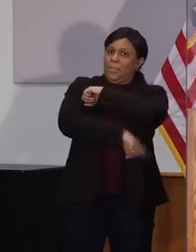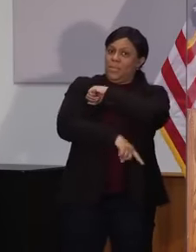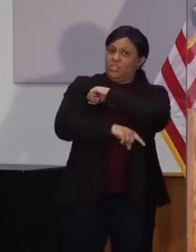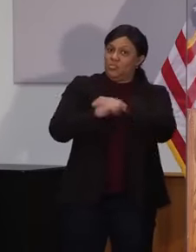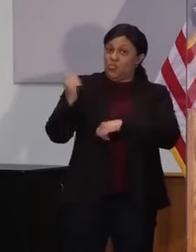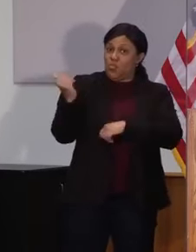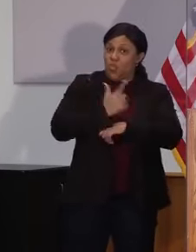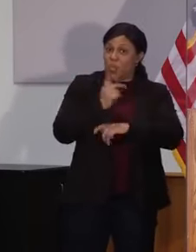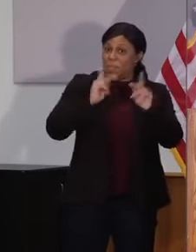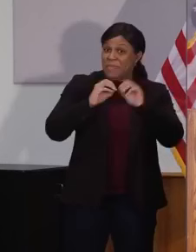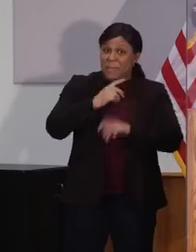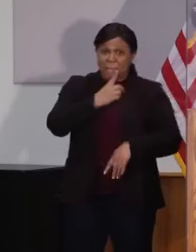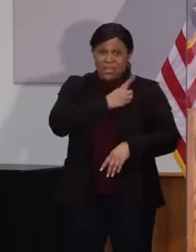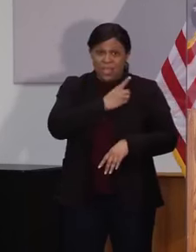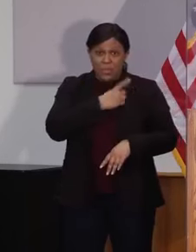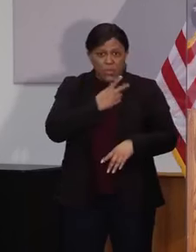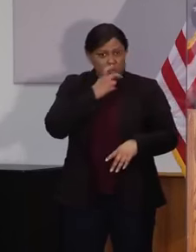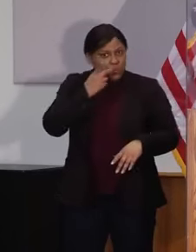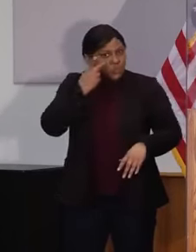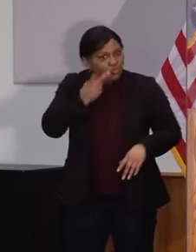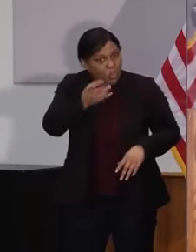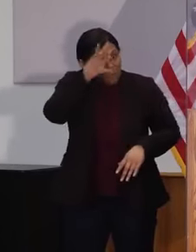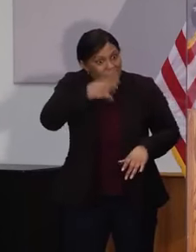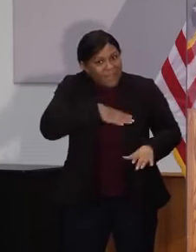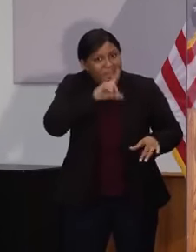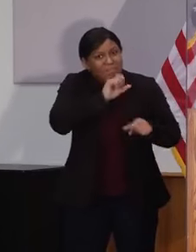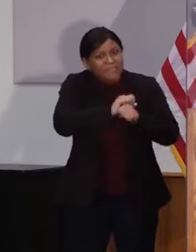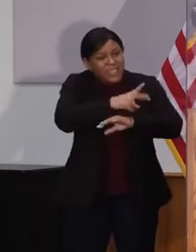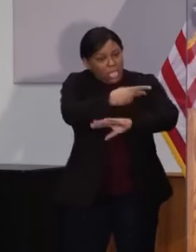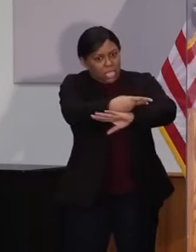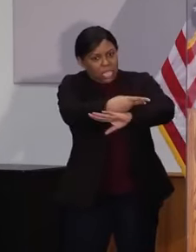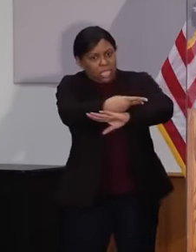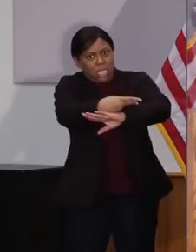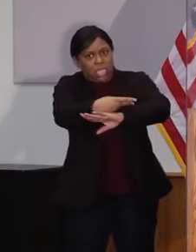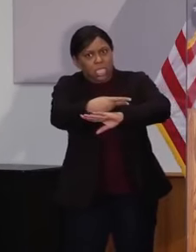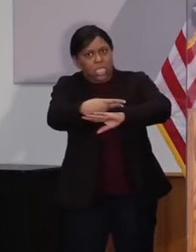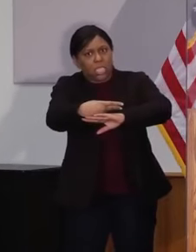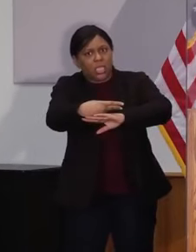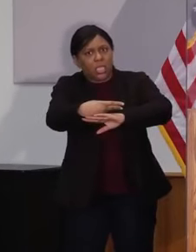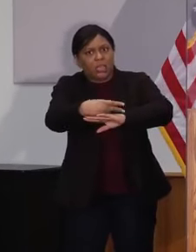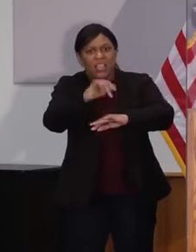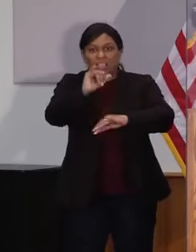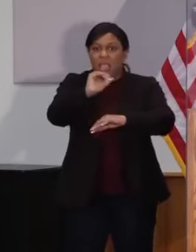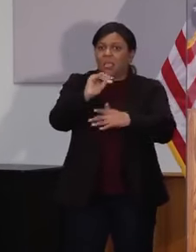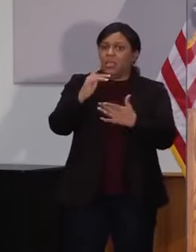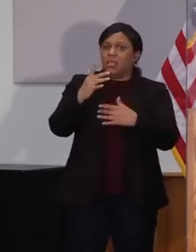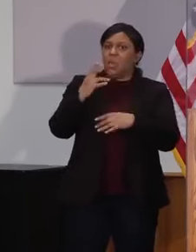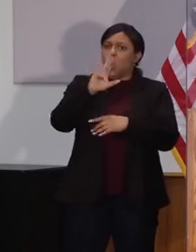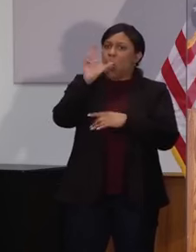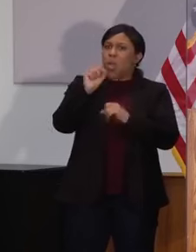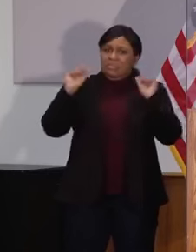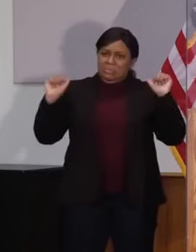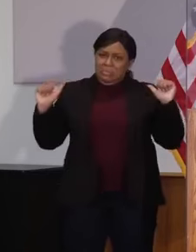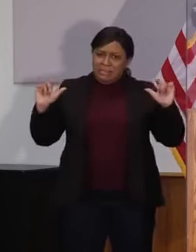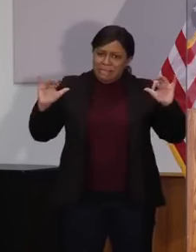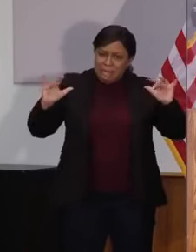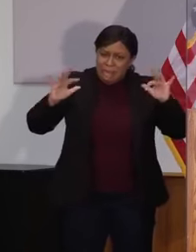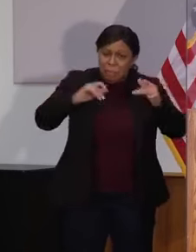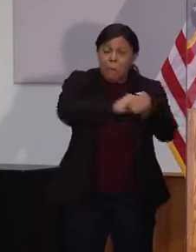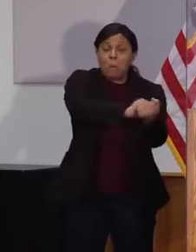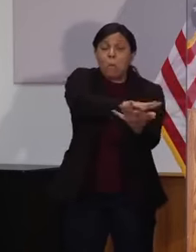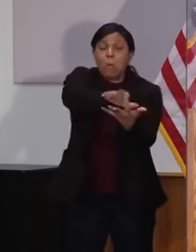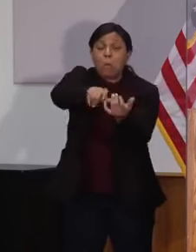Minneapolis who watched a man die in front of them and as a magnet for the country to come around is simply unacceptable. I hear that